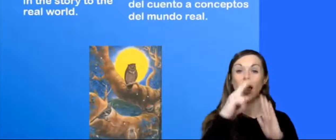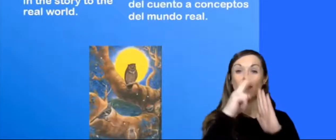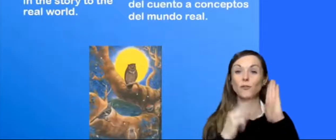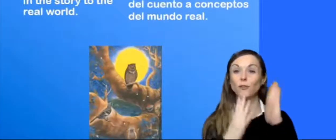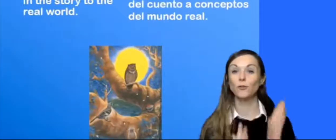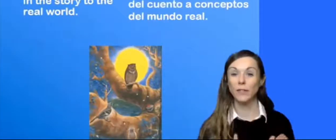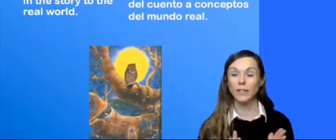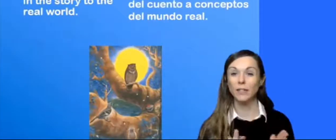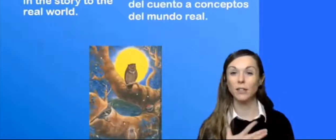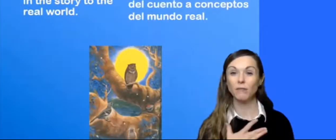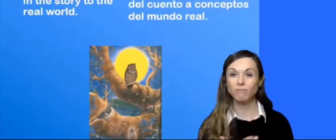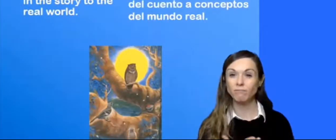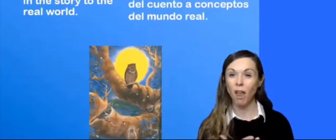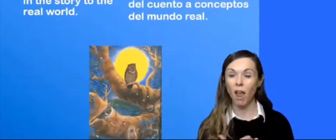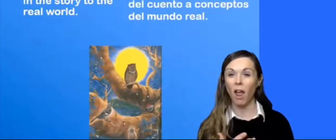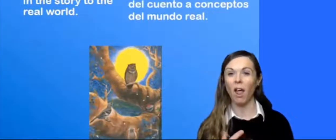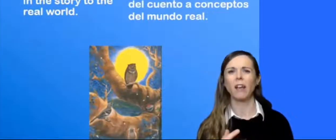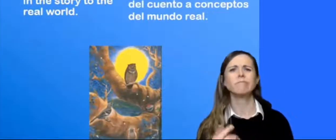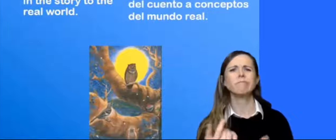Principle 9.